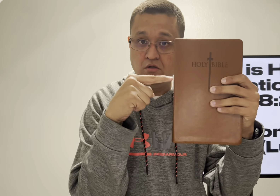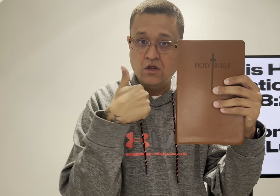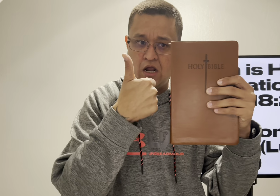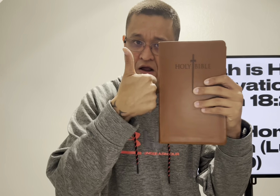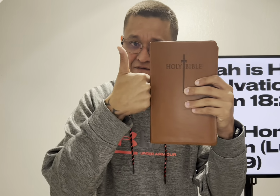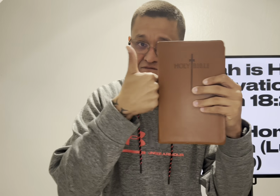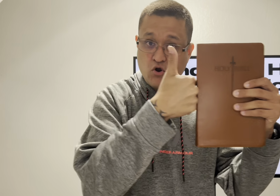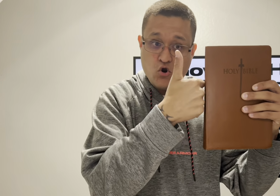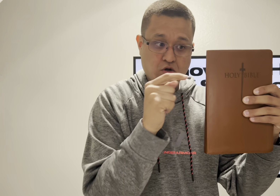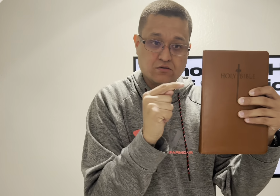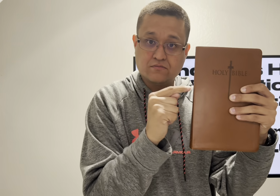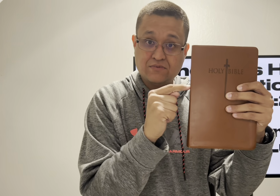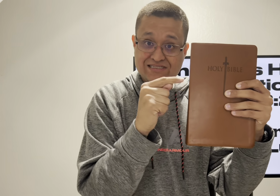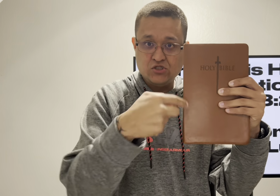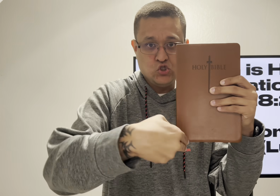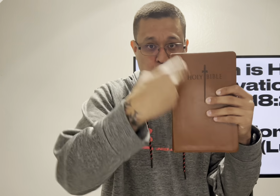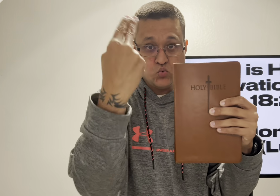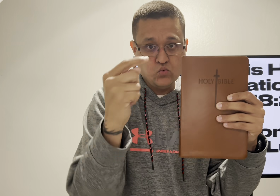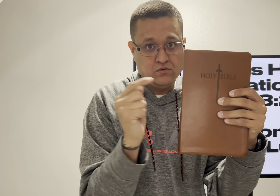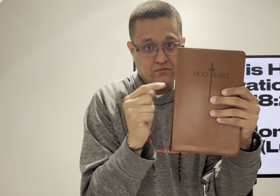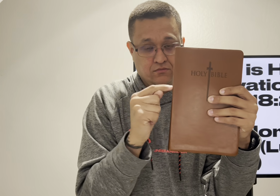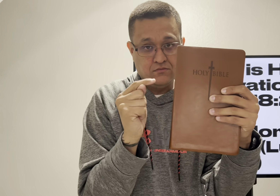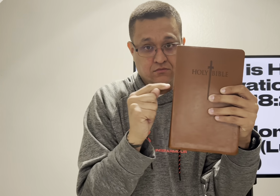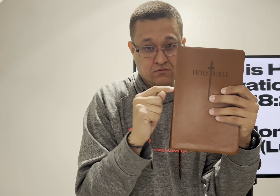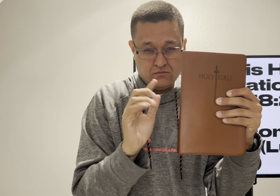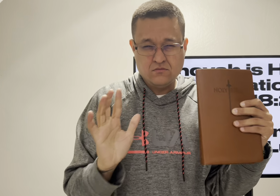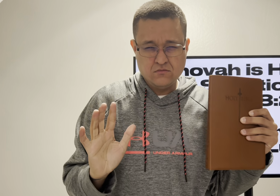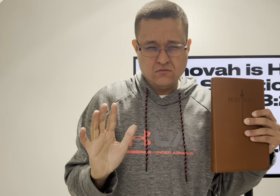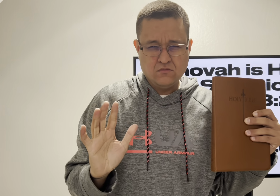We sign the word. We follow exactly because this is truth.